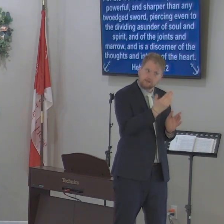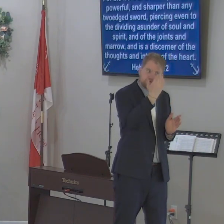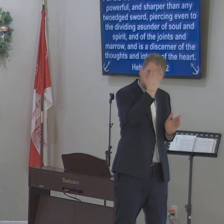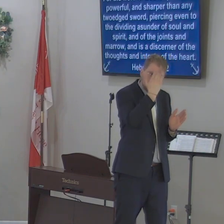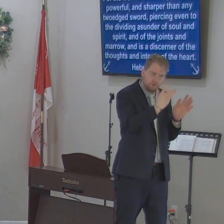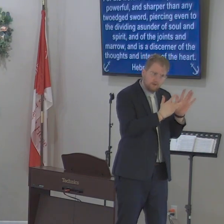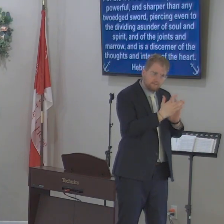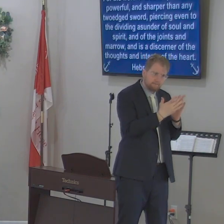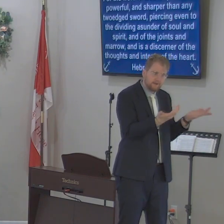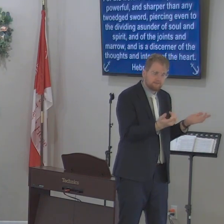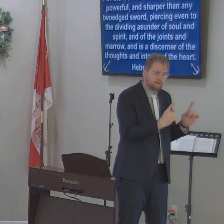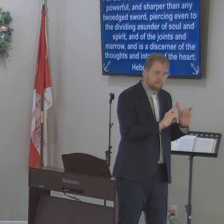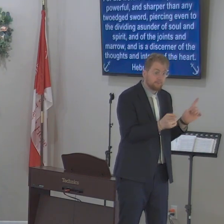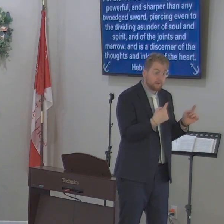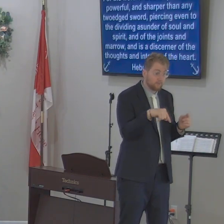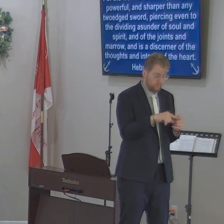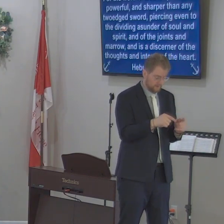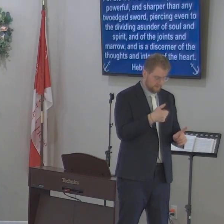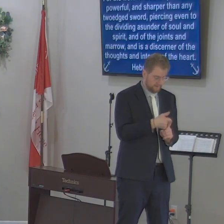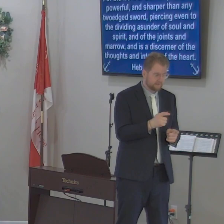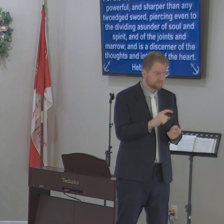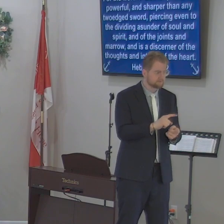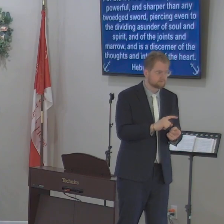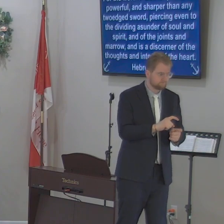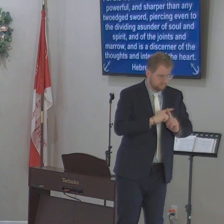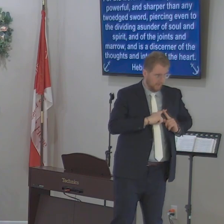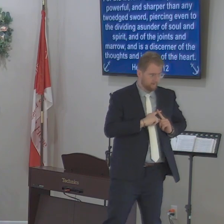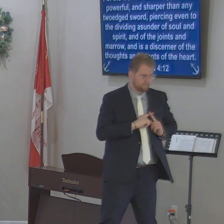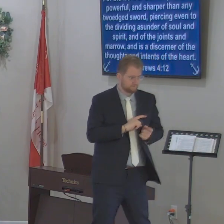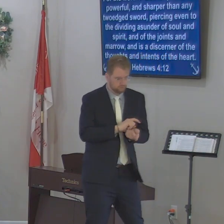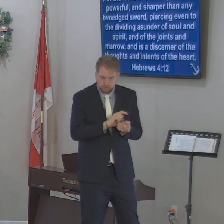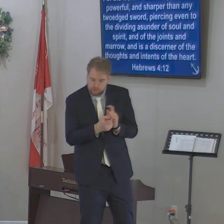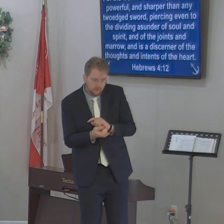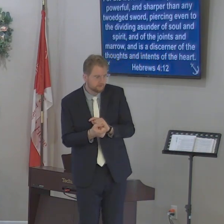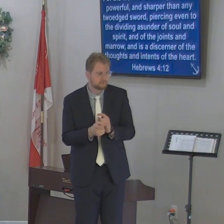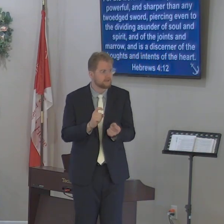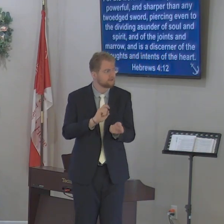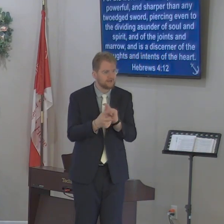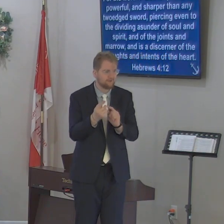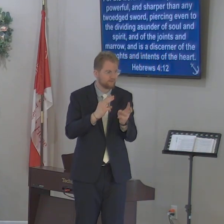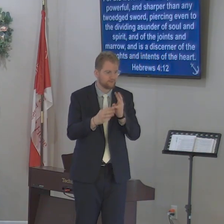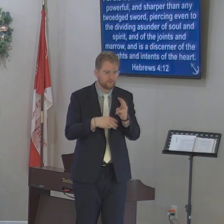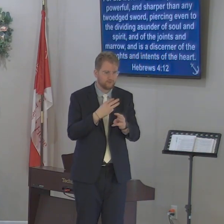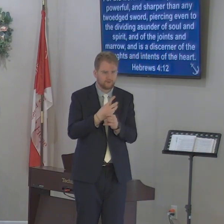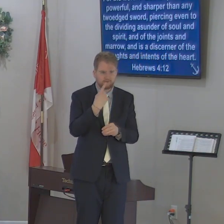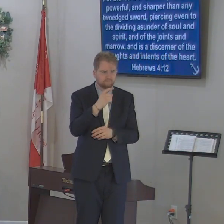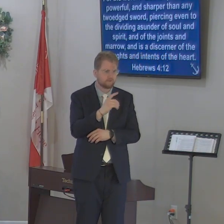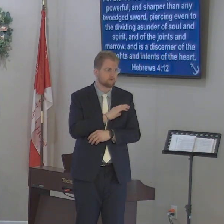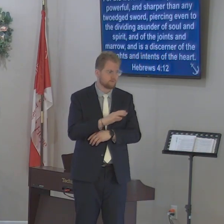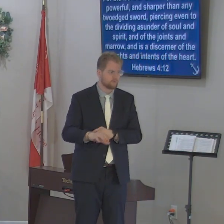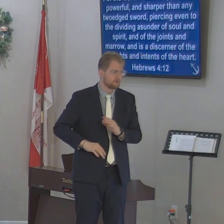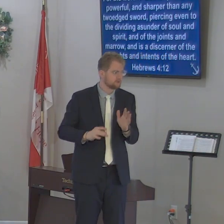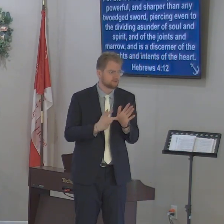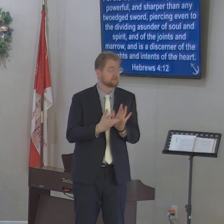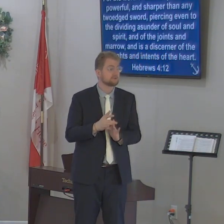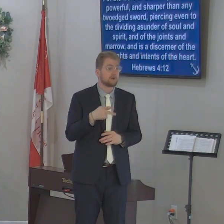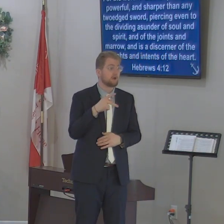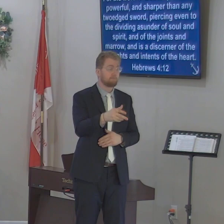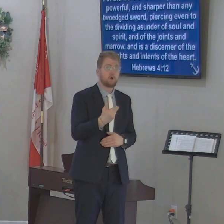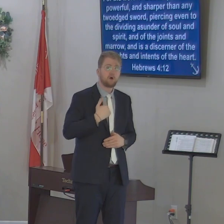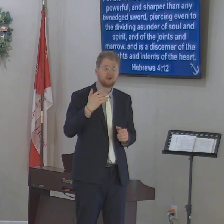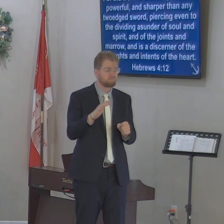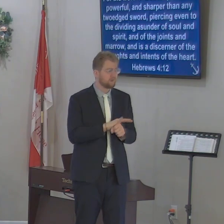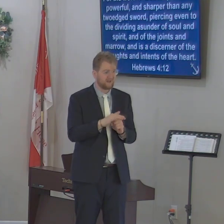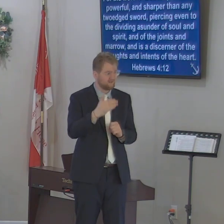the world for Christ Jesus. Same thing for us. We have the Bible, the same God. Paul had plenty of knowledge. He was a teacher of the